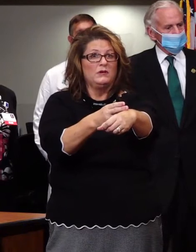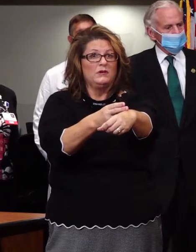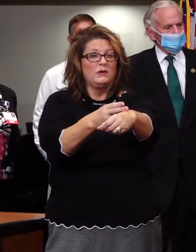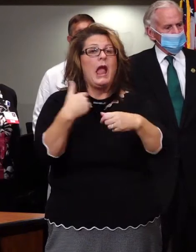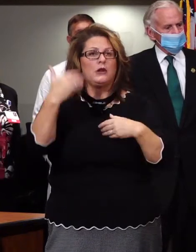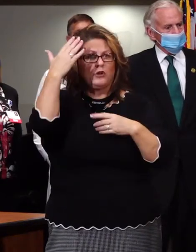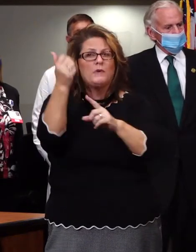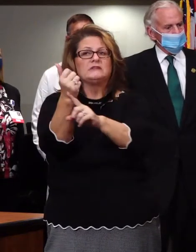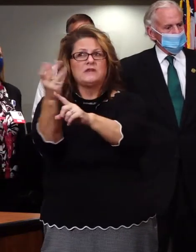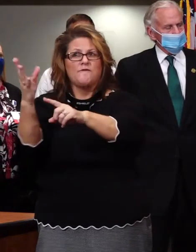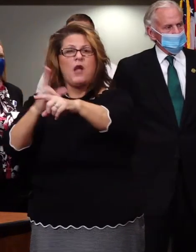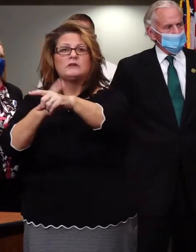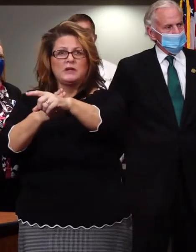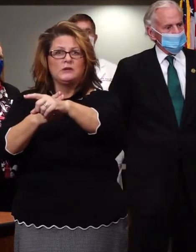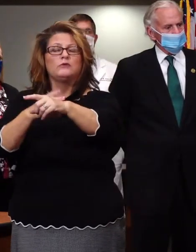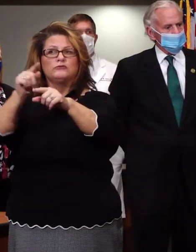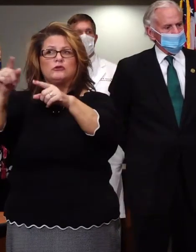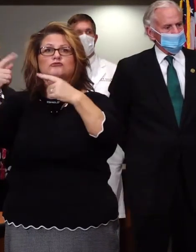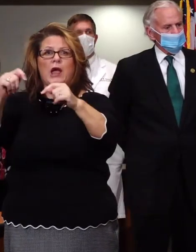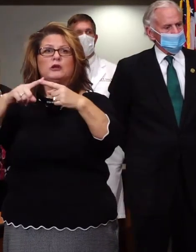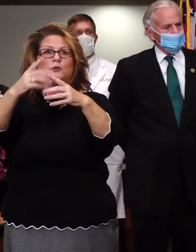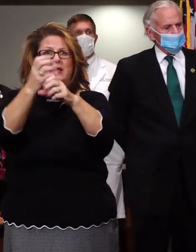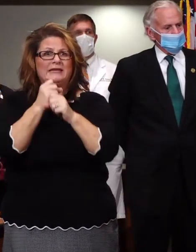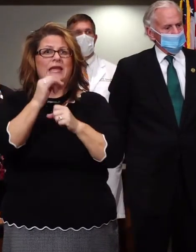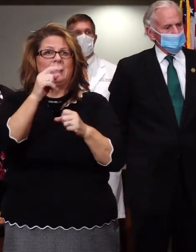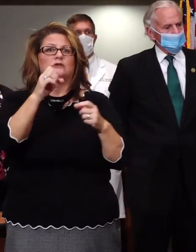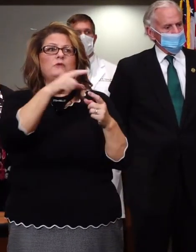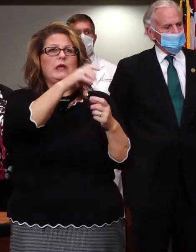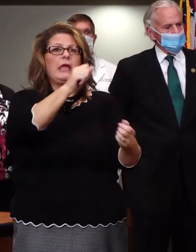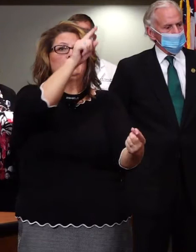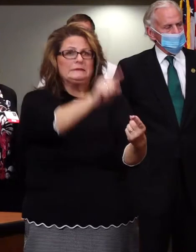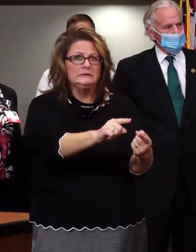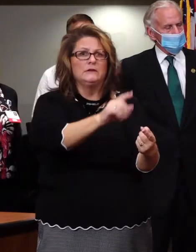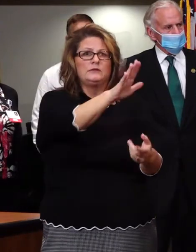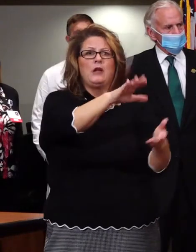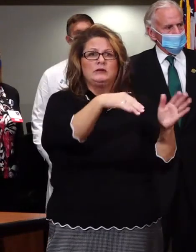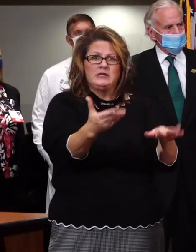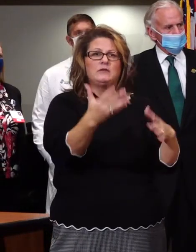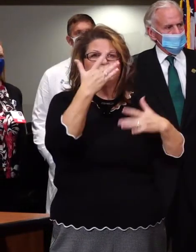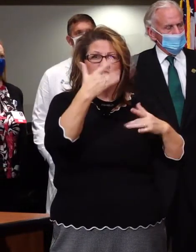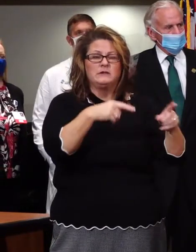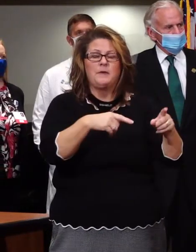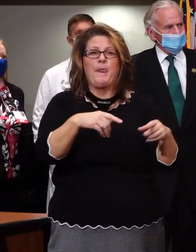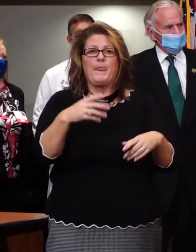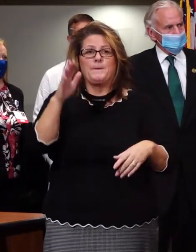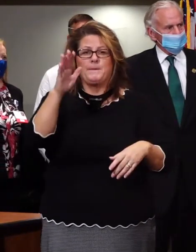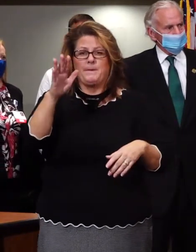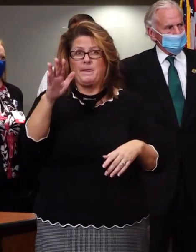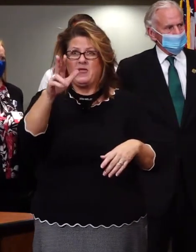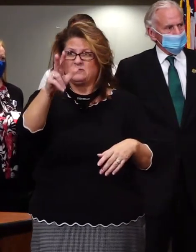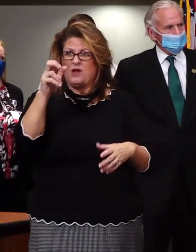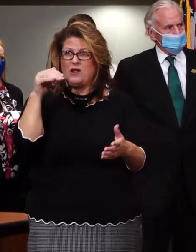hospital systems across the state are trying to get access to that. The bad news is that for the entire nation, until the end of December, there's 300,000